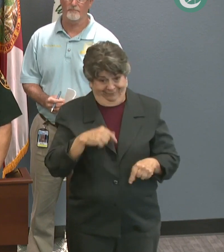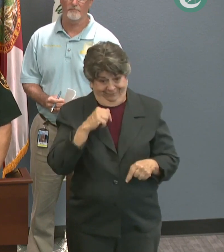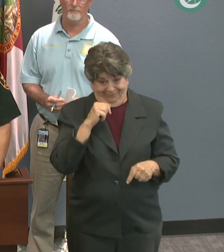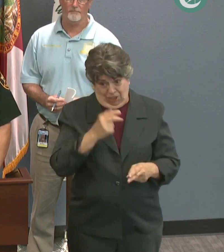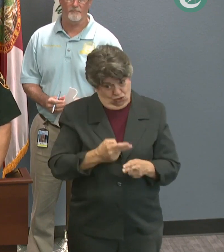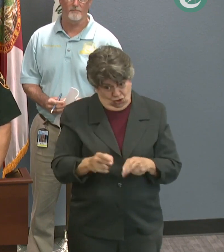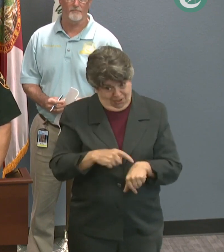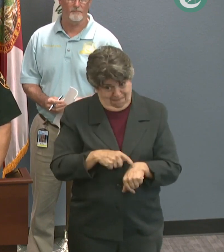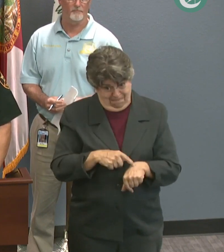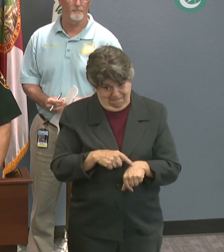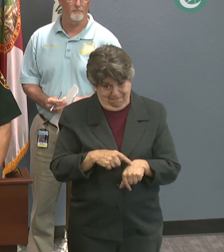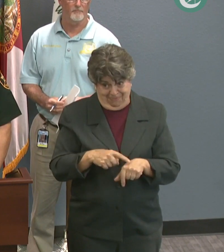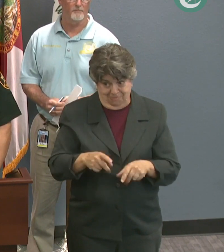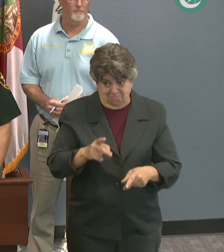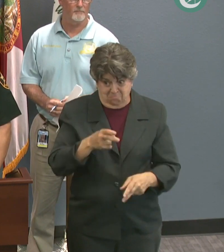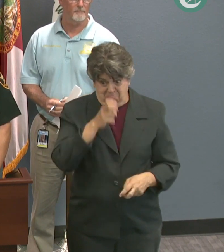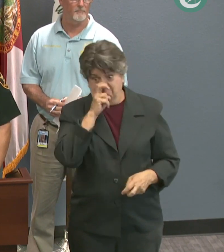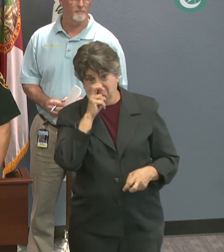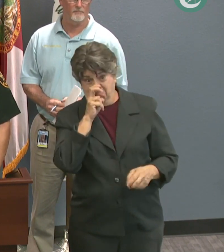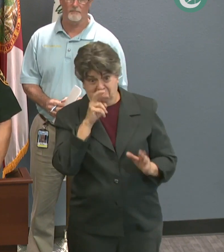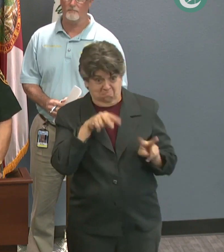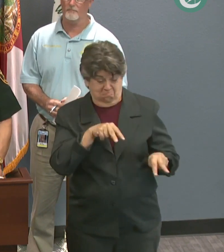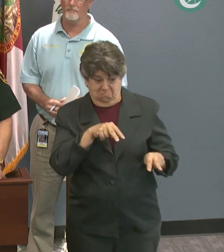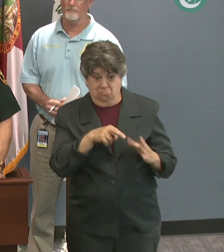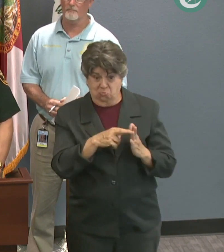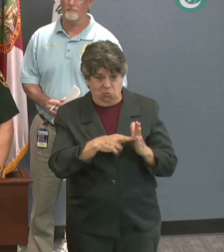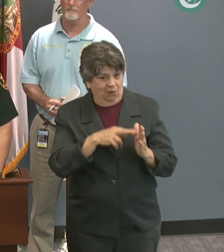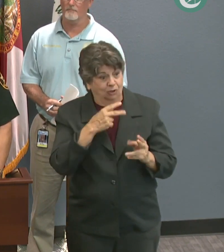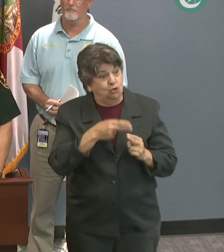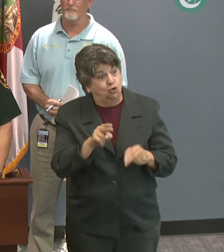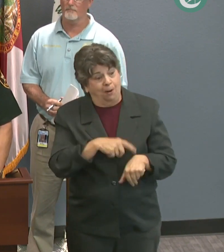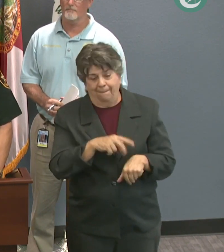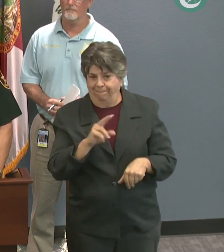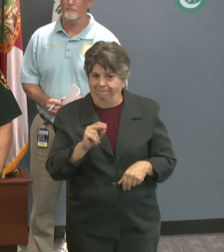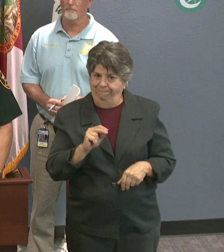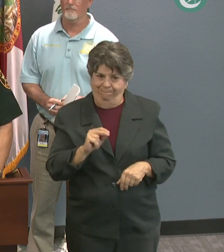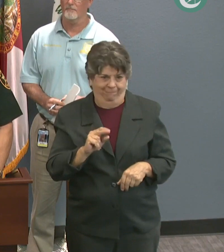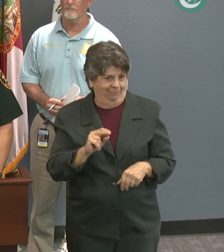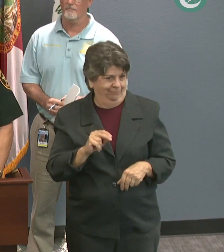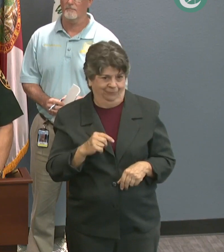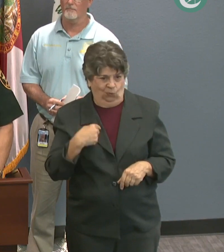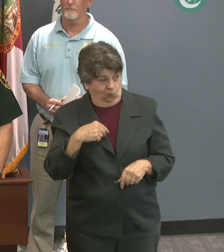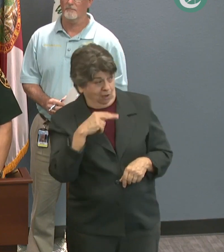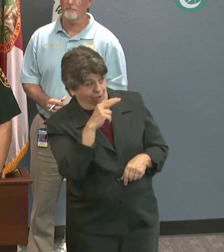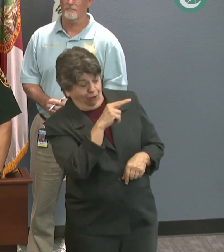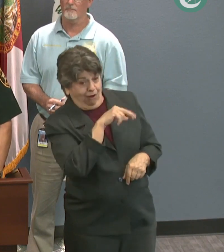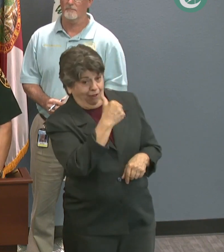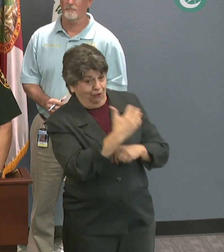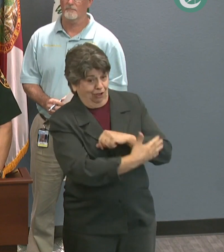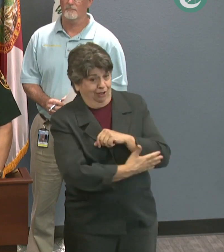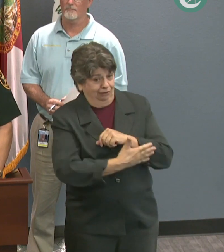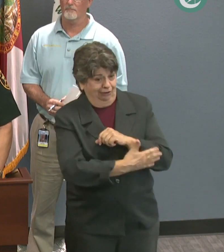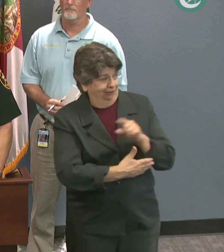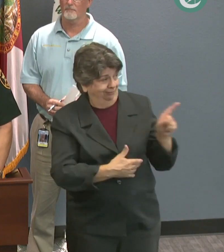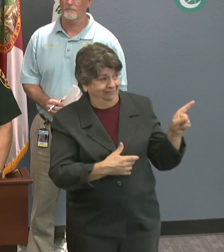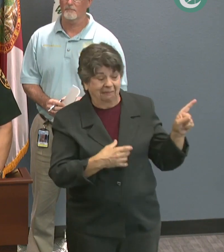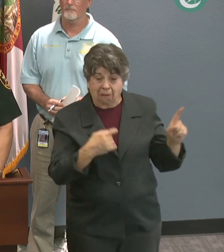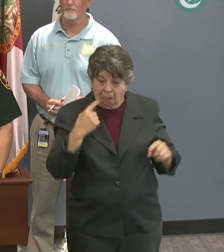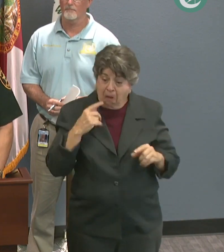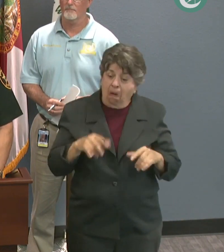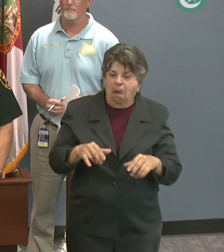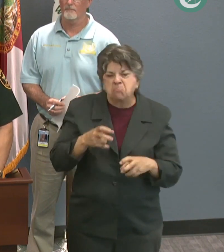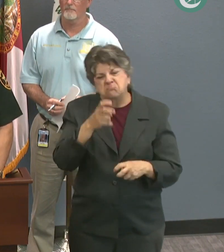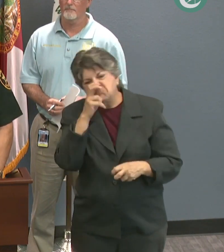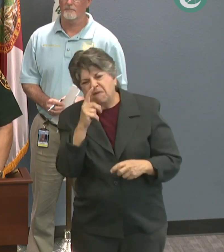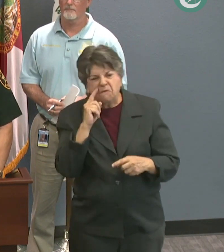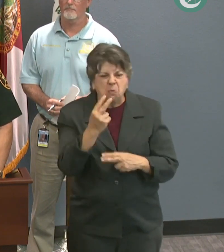see with any of the other situations that we really have ever dealt with. This is not 2 or 3 days. More likely, it's